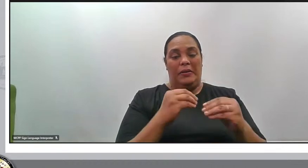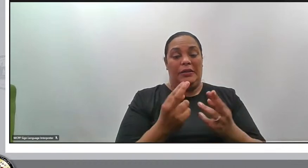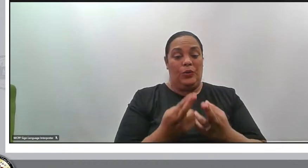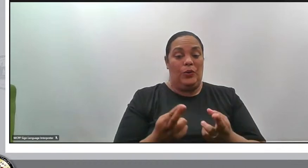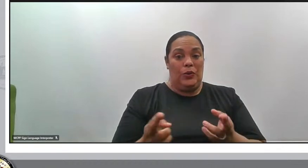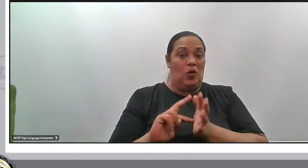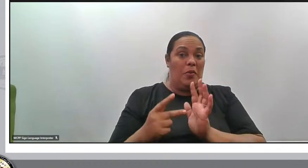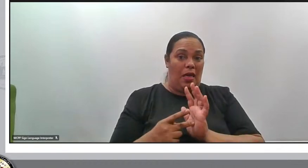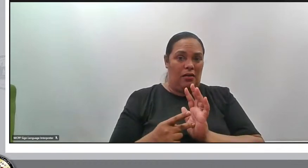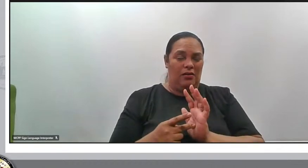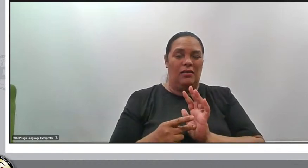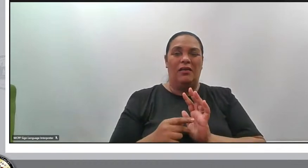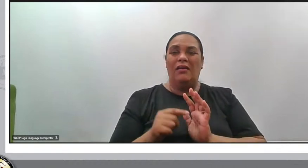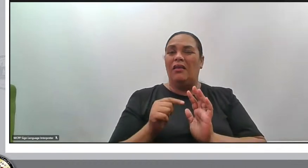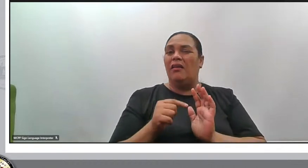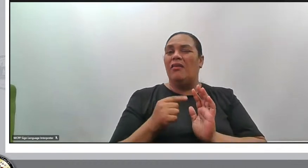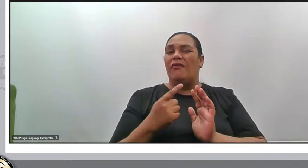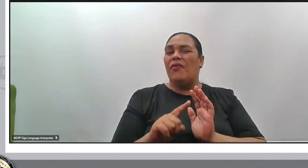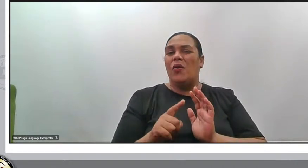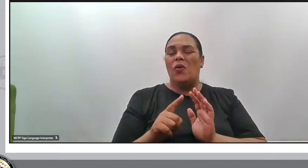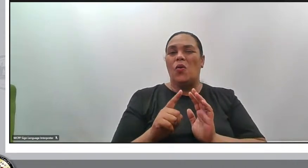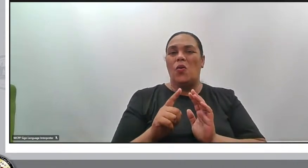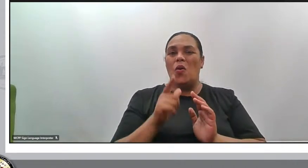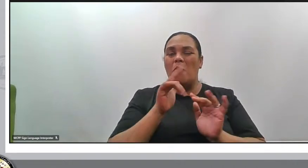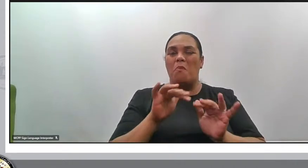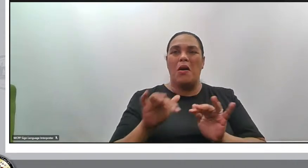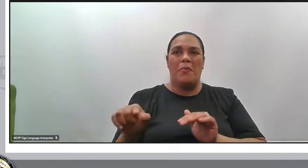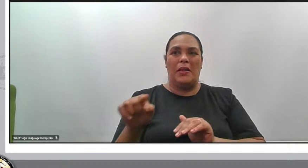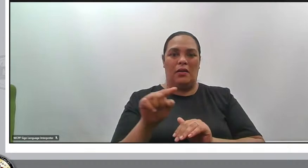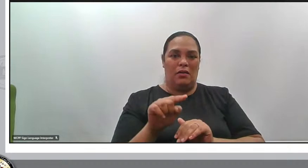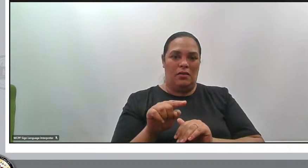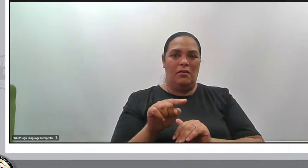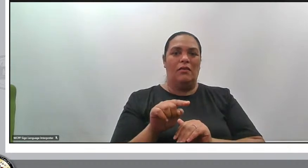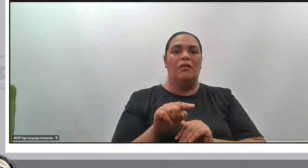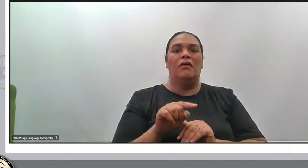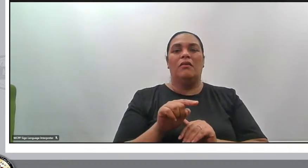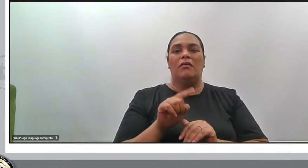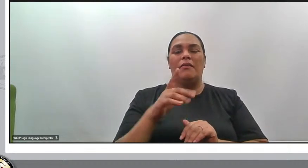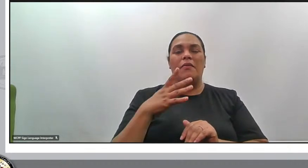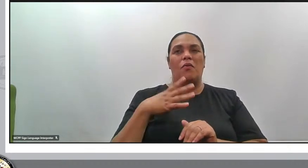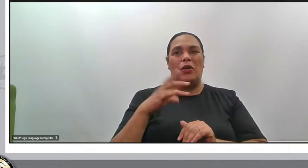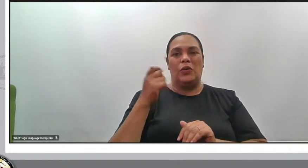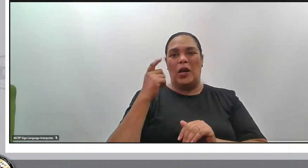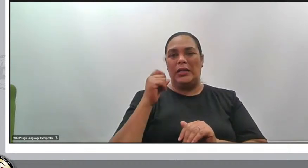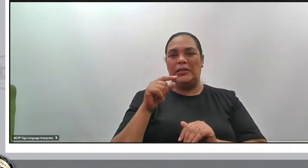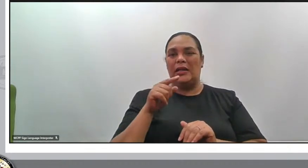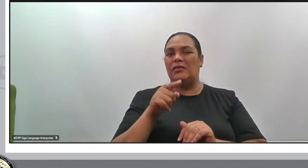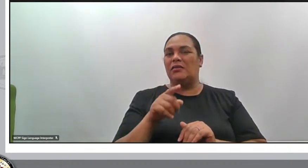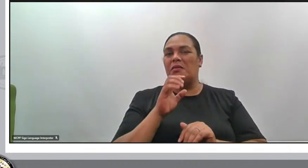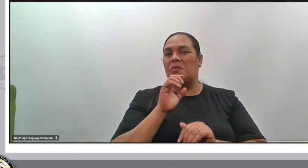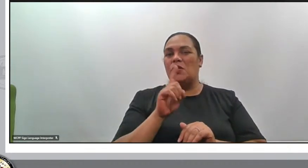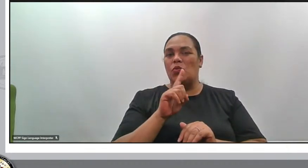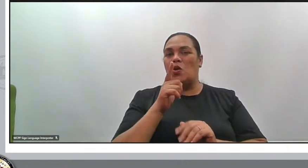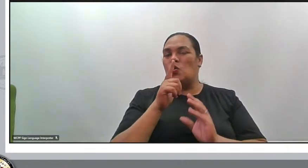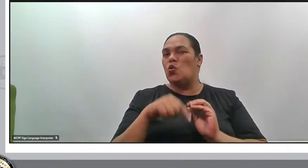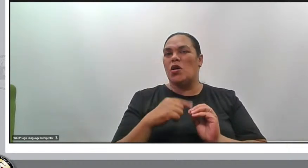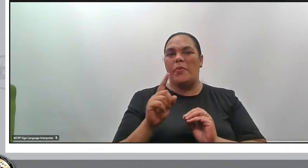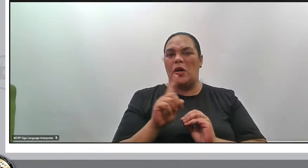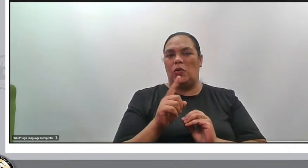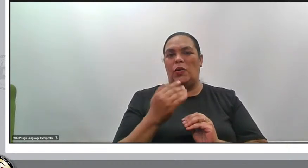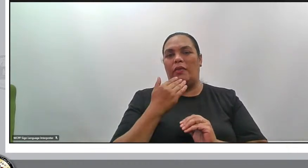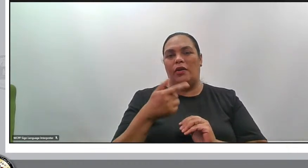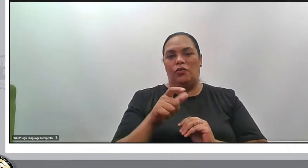planning. Now, just for the sake of the public, to understand what is it we are talking about. Thank you,